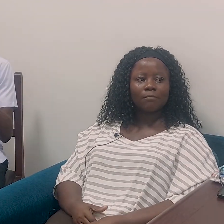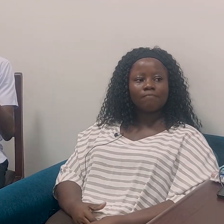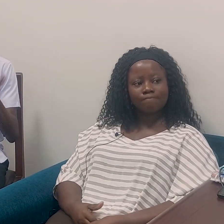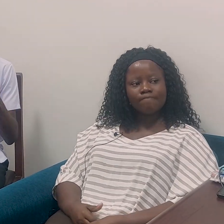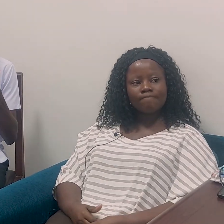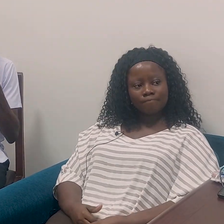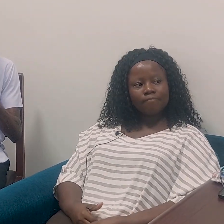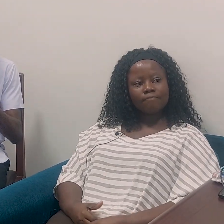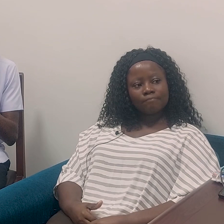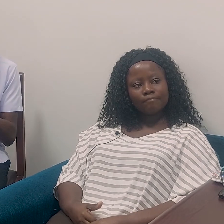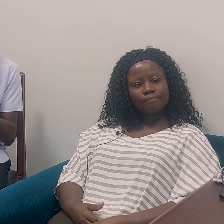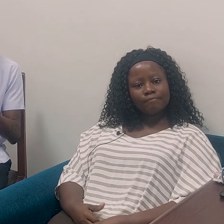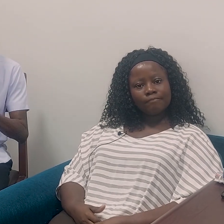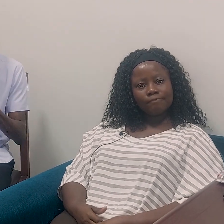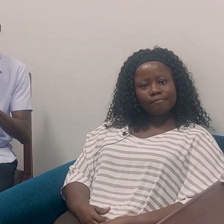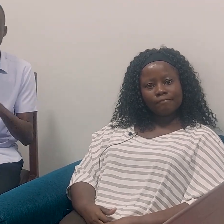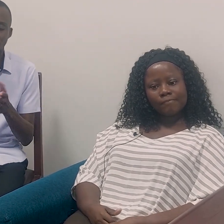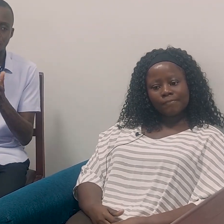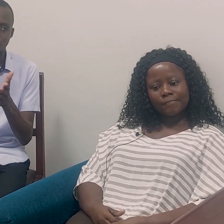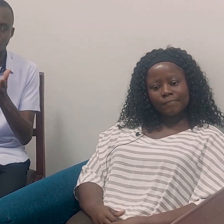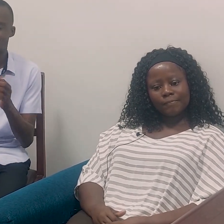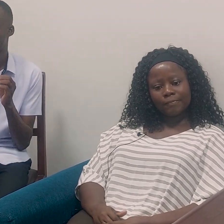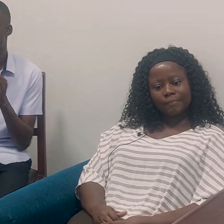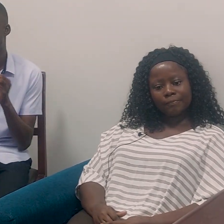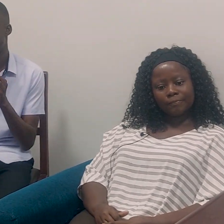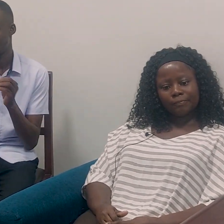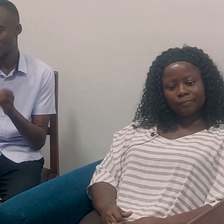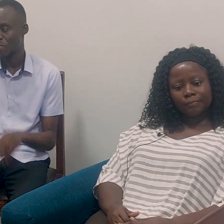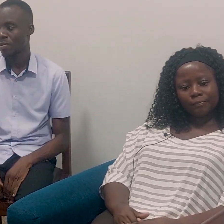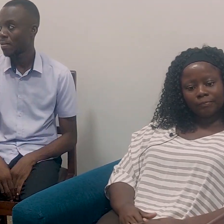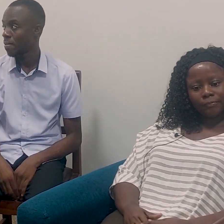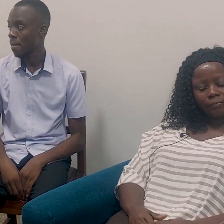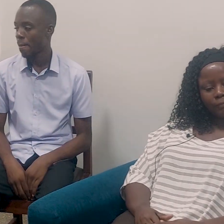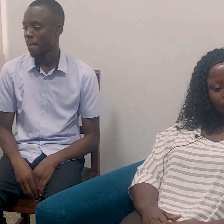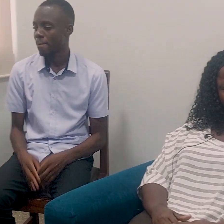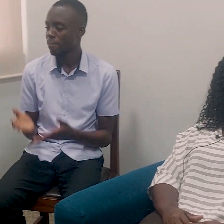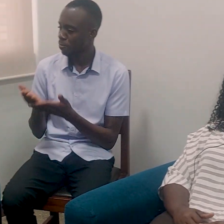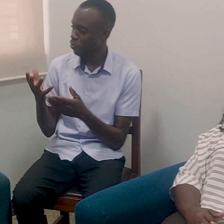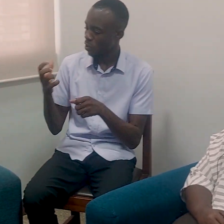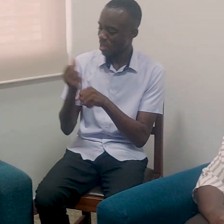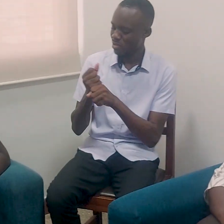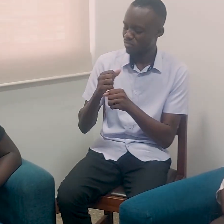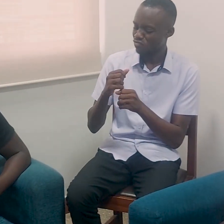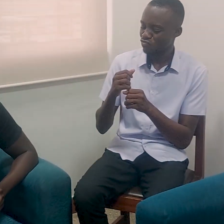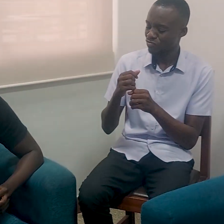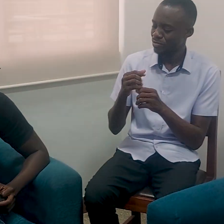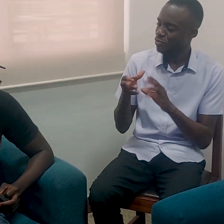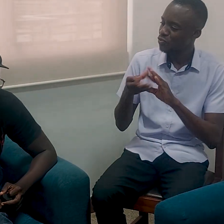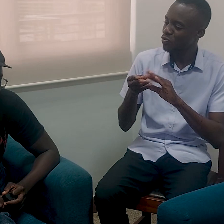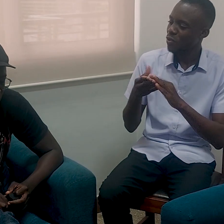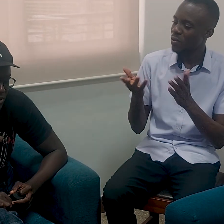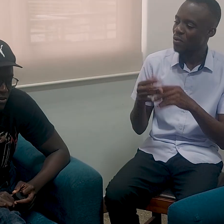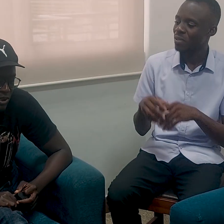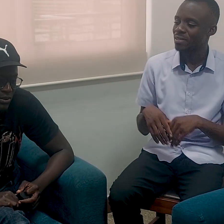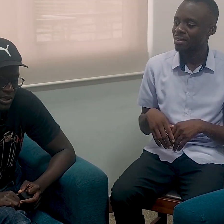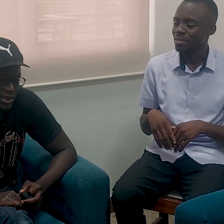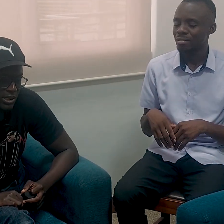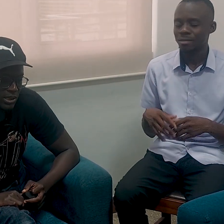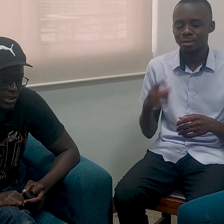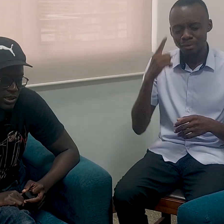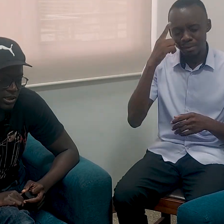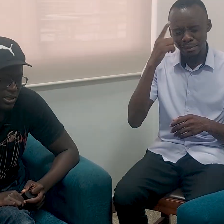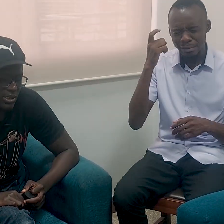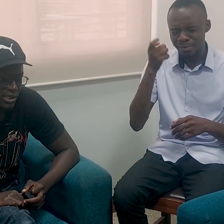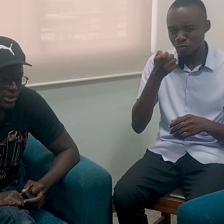here. Thank you. Now, would you also like to share your concluding remarks? 1 second, I have to. Seems to have slipped my mind